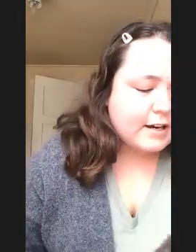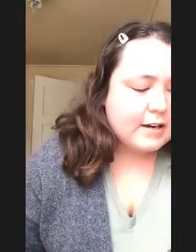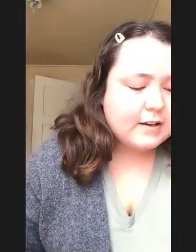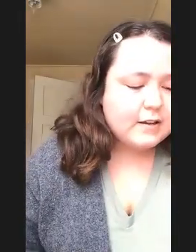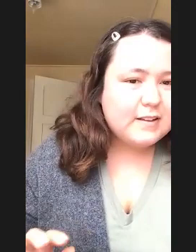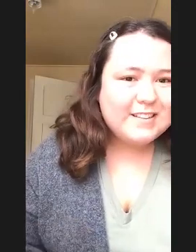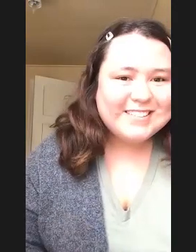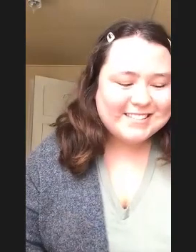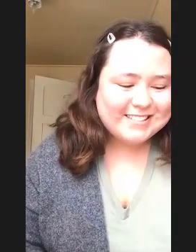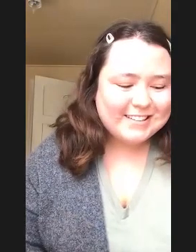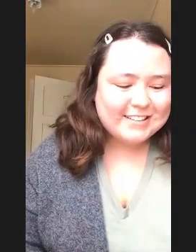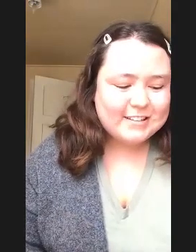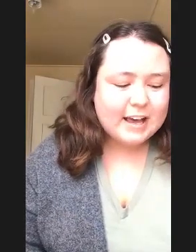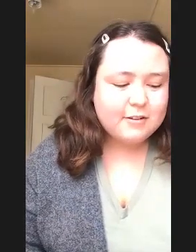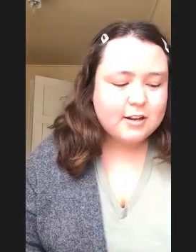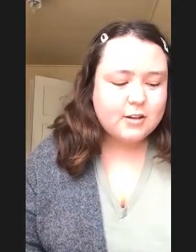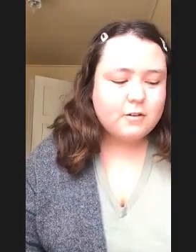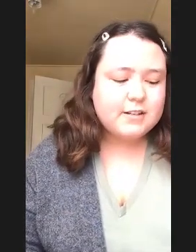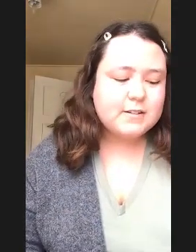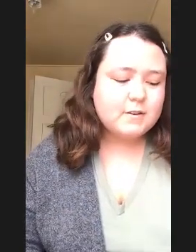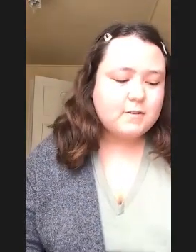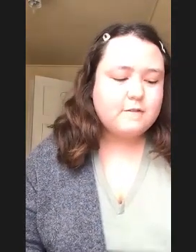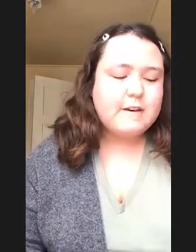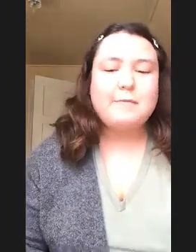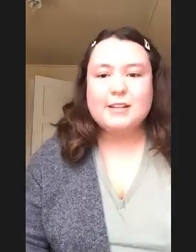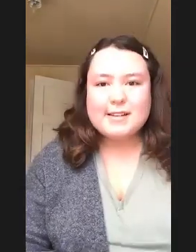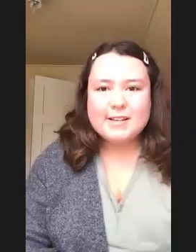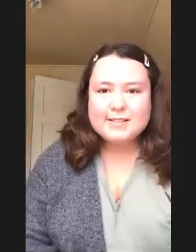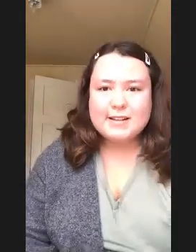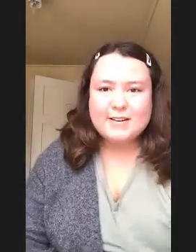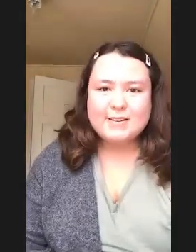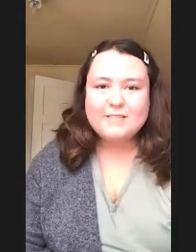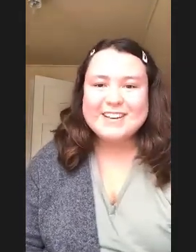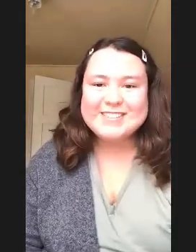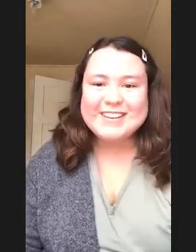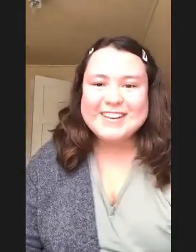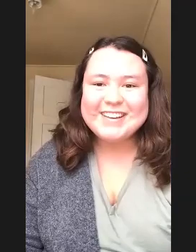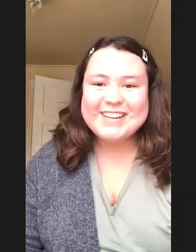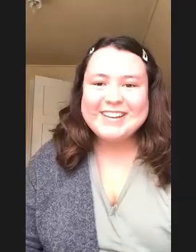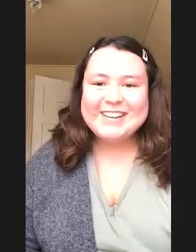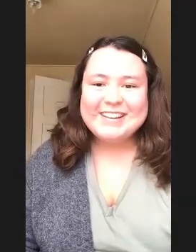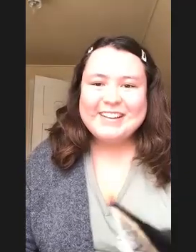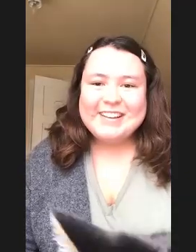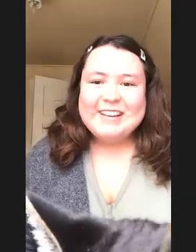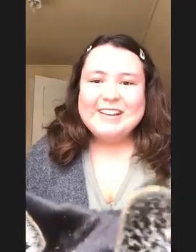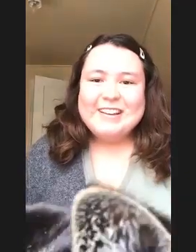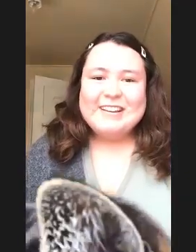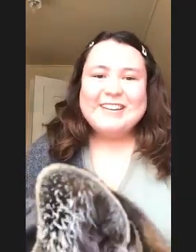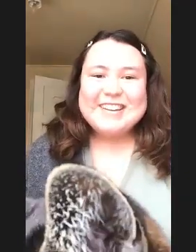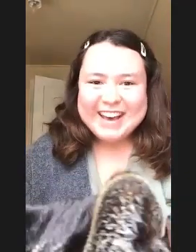I want to go into family signs now, if that's okay. Was that a cat? Yeah,